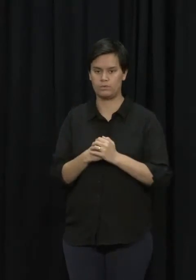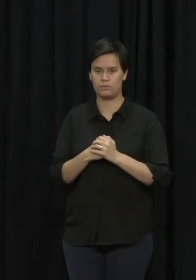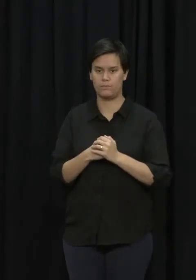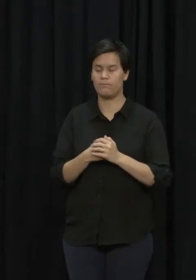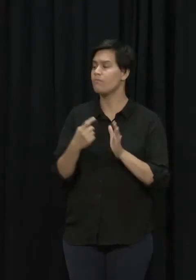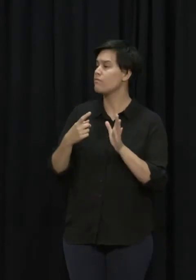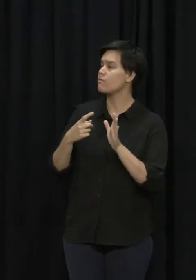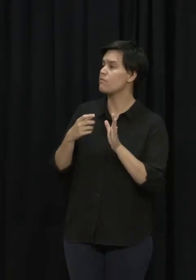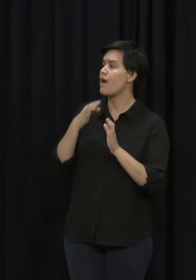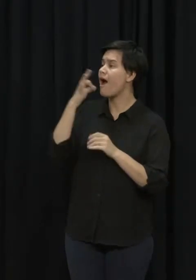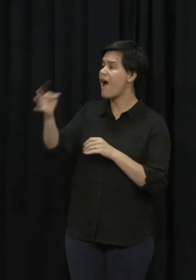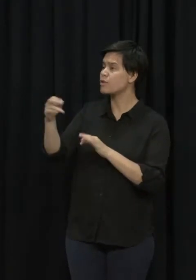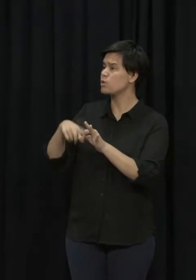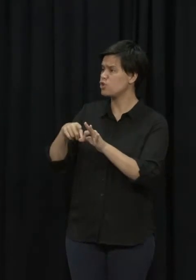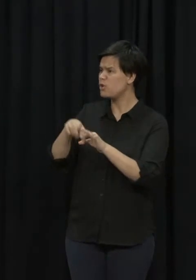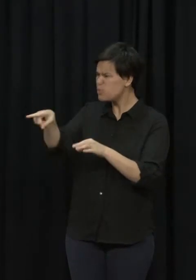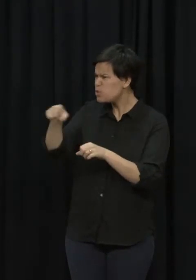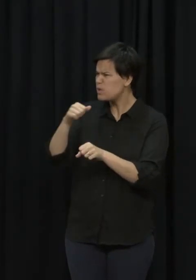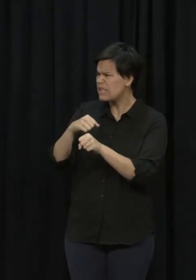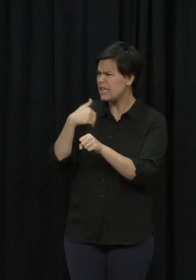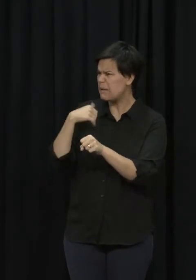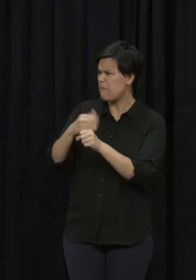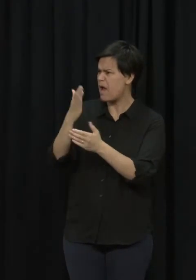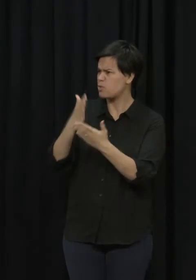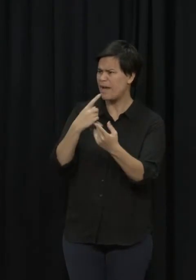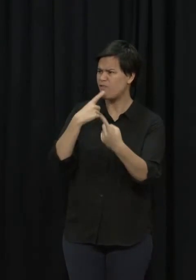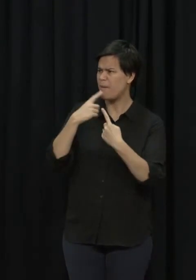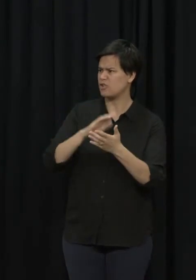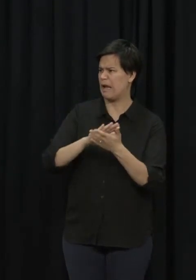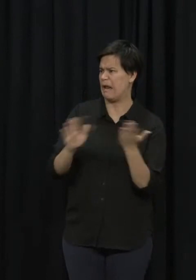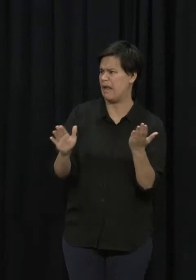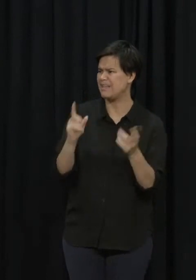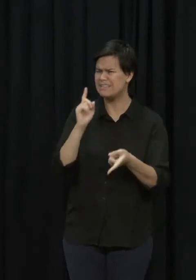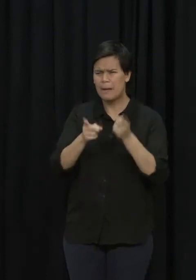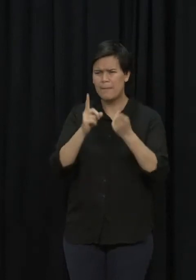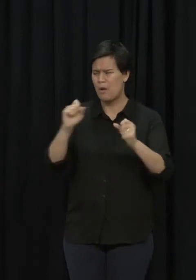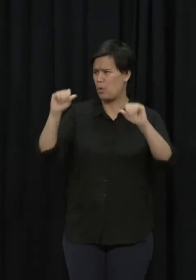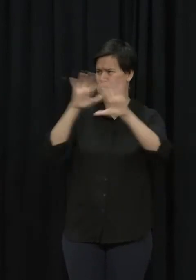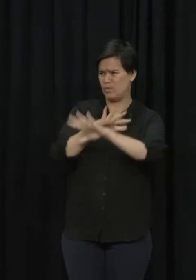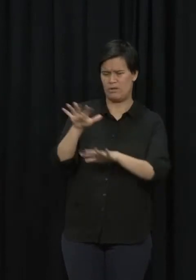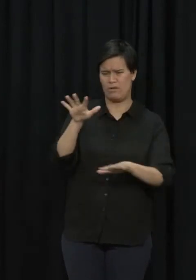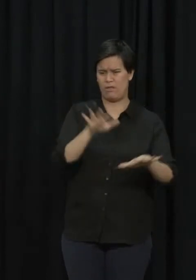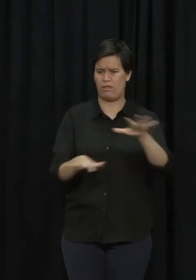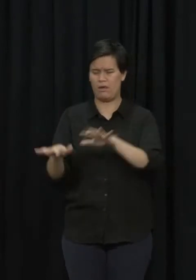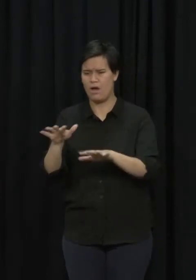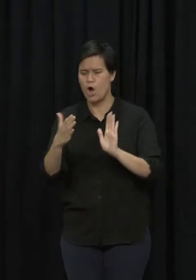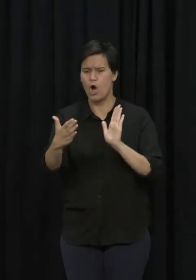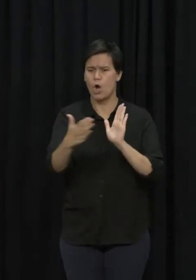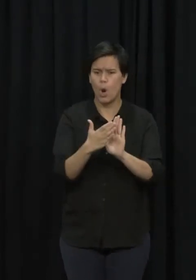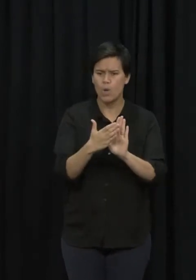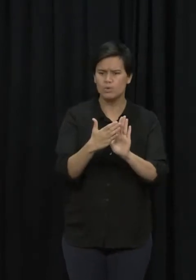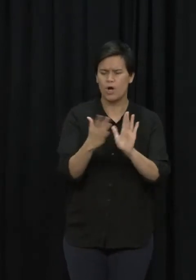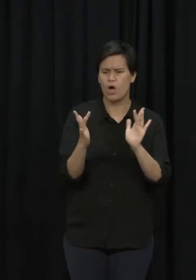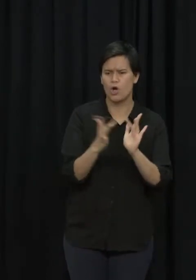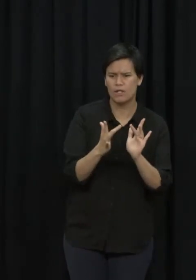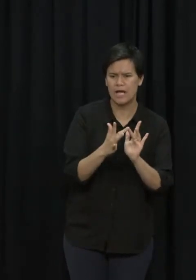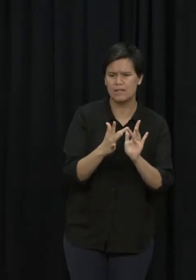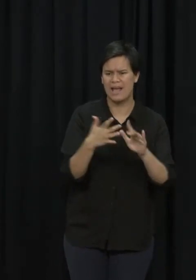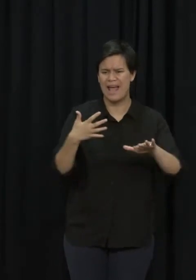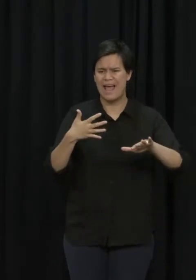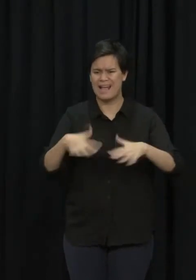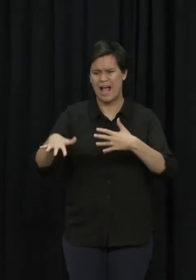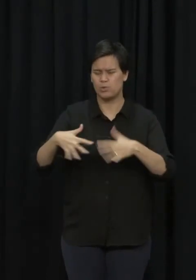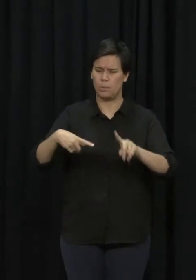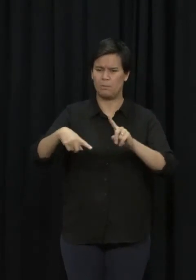these families is clear. And it is a little confusing with all of the different close contact plus casual plus. And we go